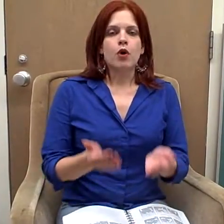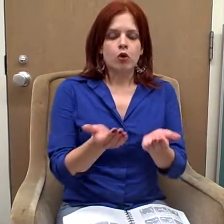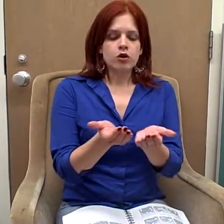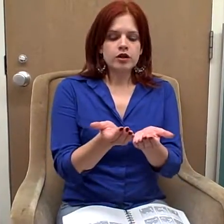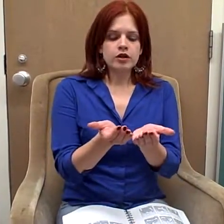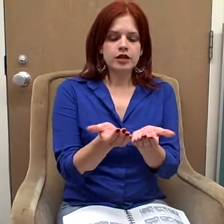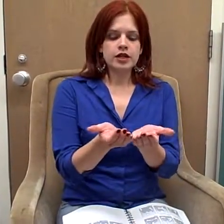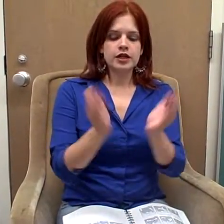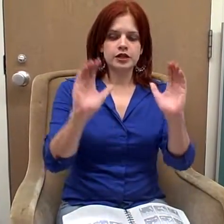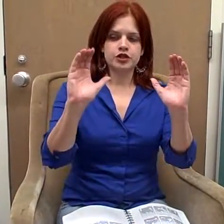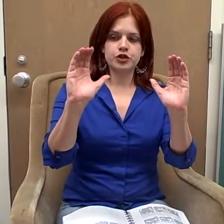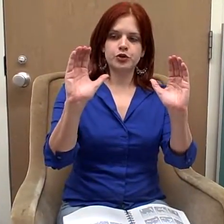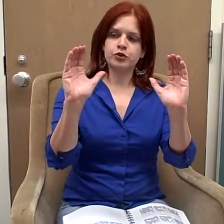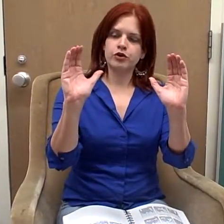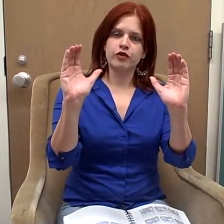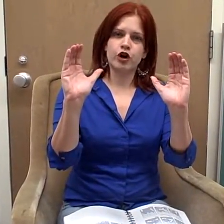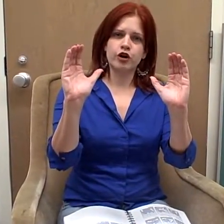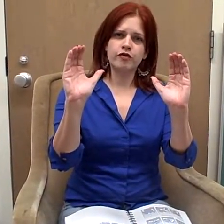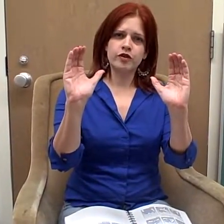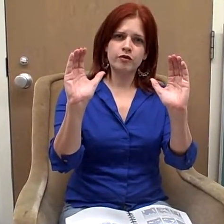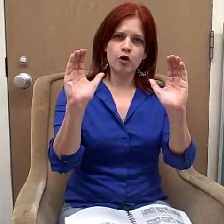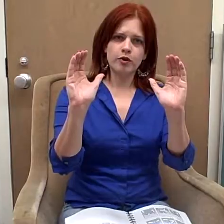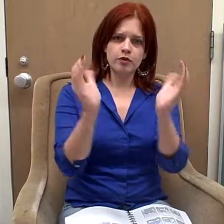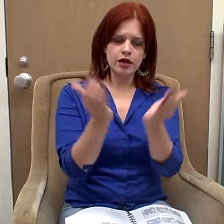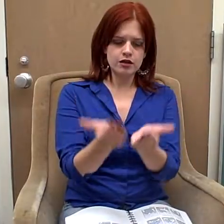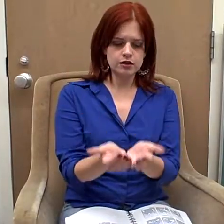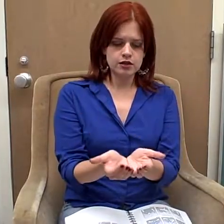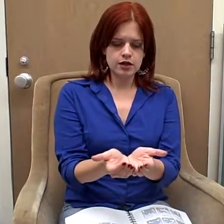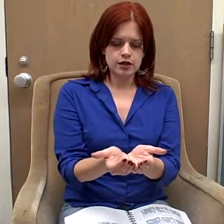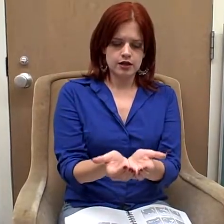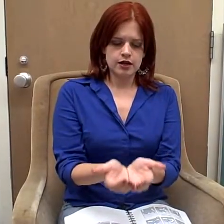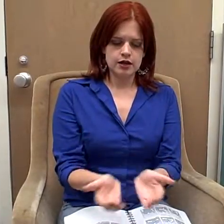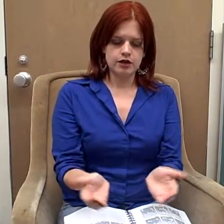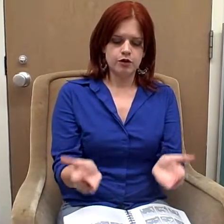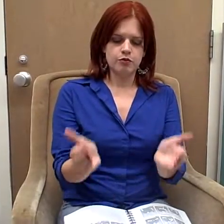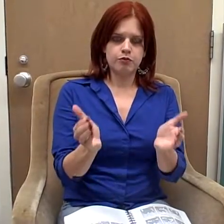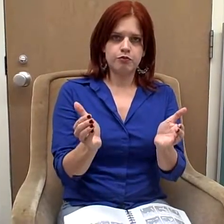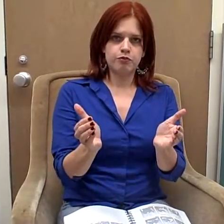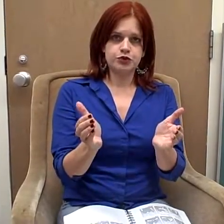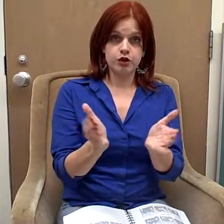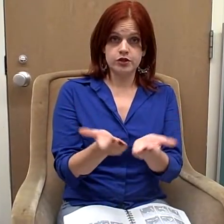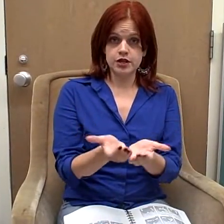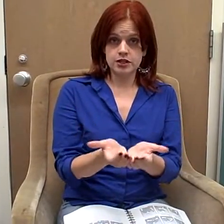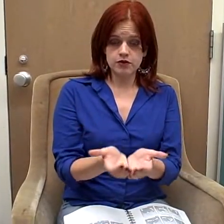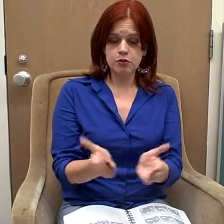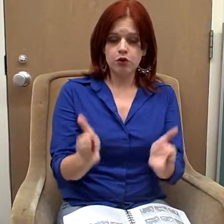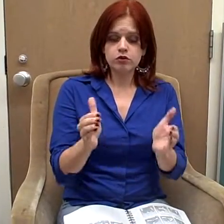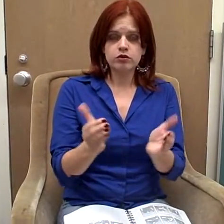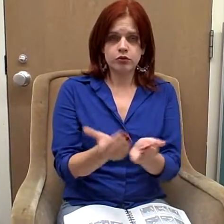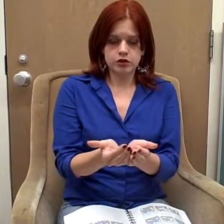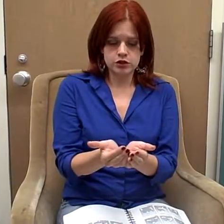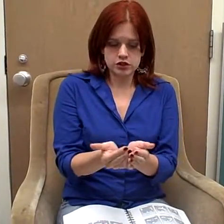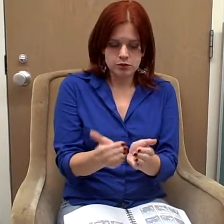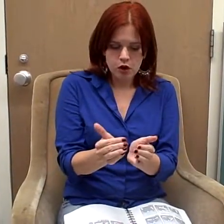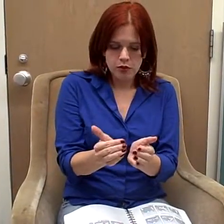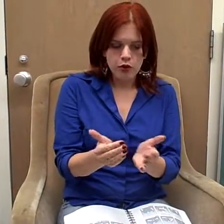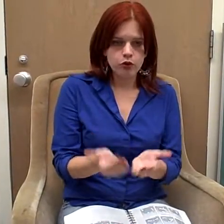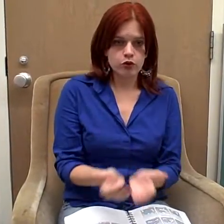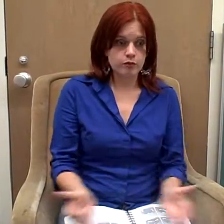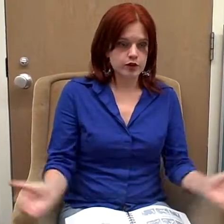Bowl is 2 sort of curved open B's, and you show the size of the bowl, whether it's a small bowl or a big